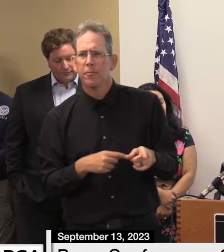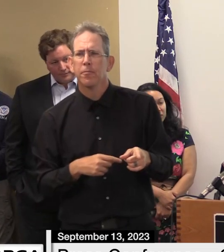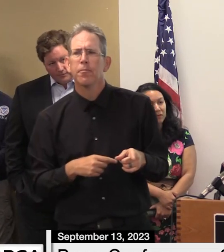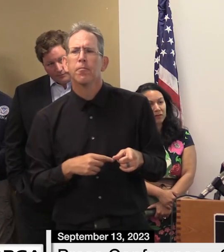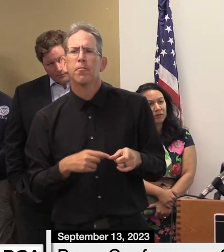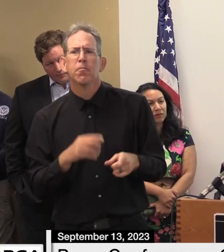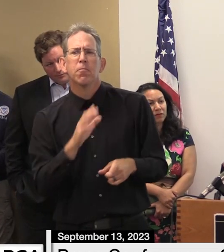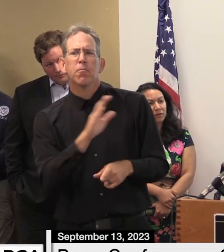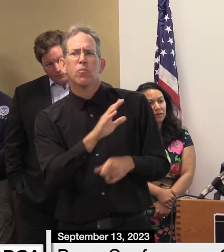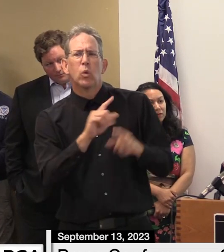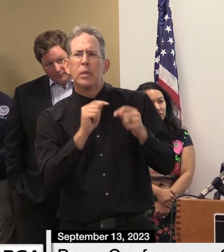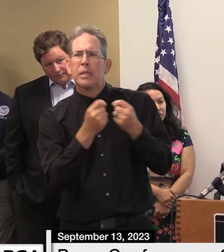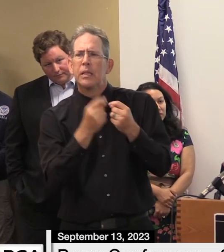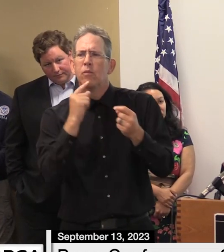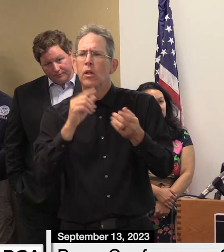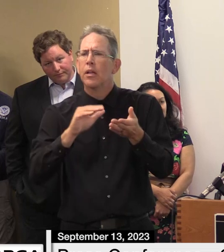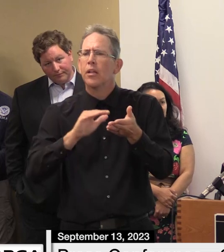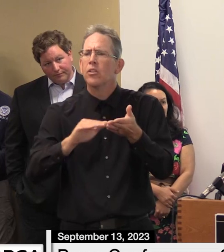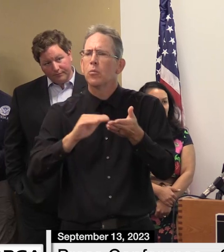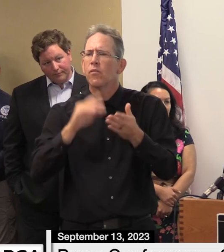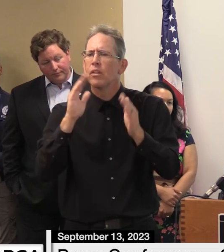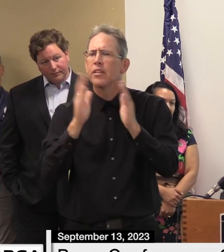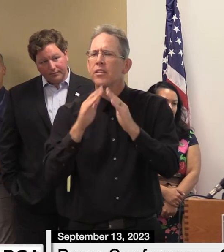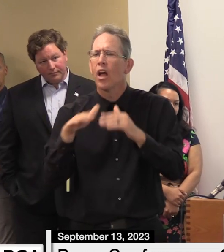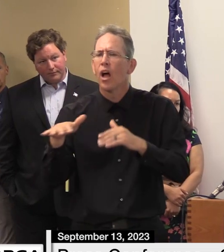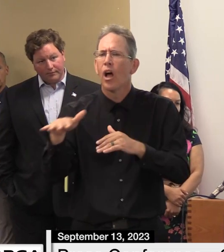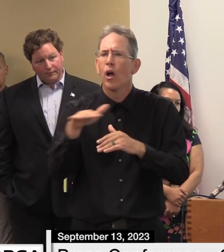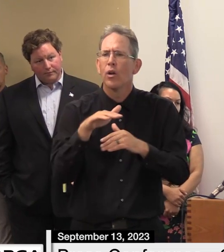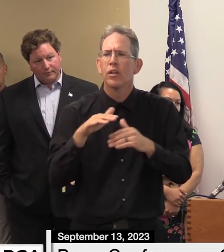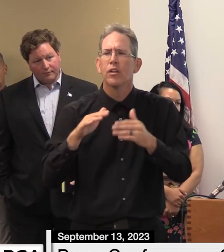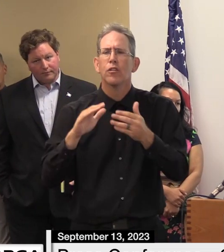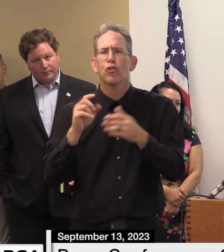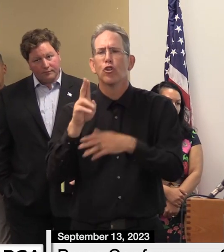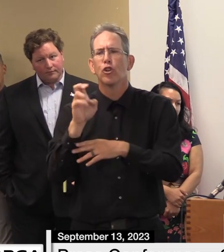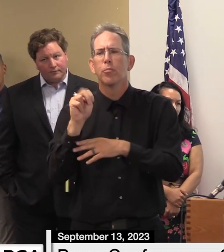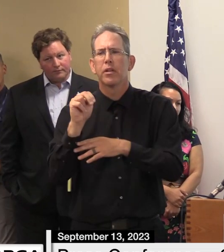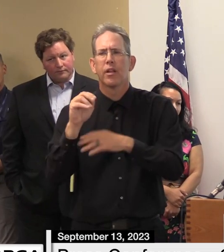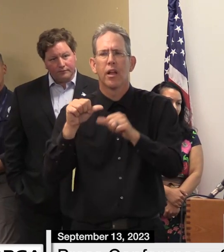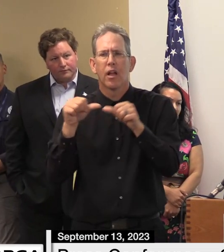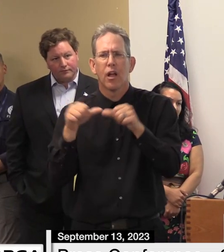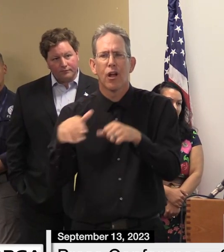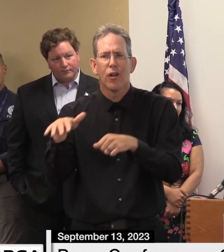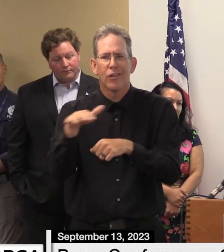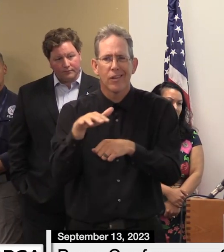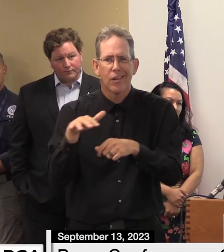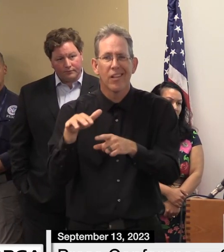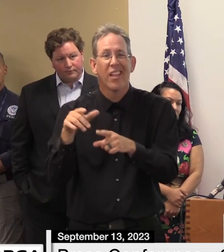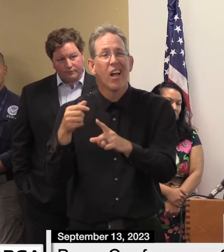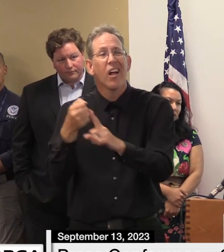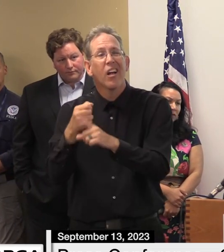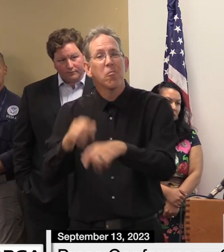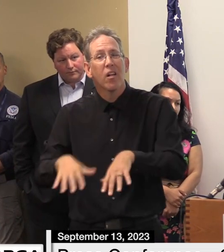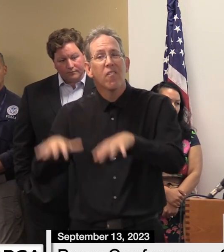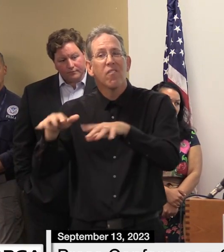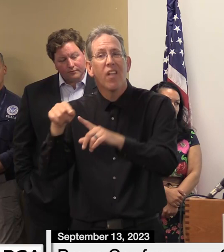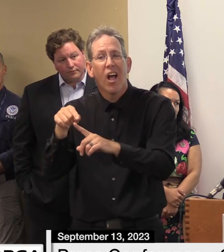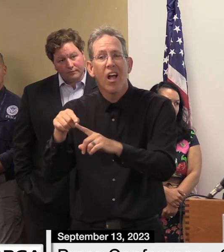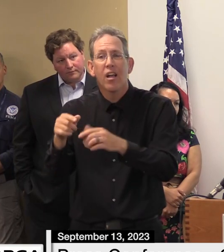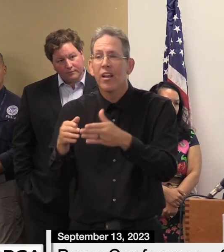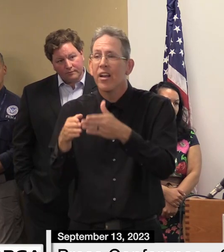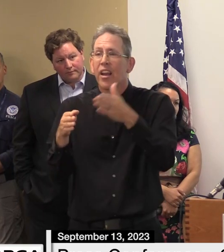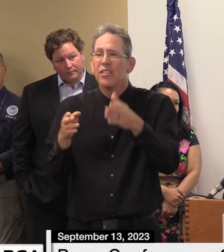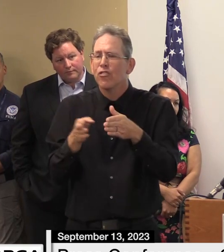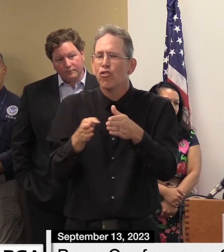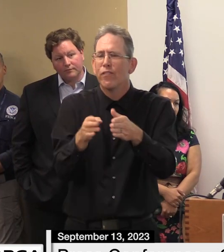exemptions in downtowns and urban areas, but as we know, many of them are in the floodplain or next to rivers. Given